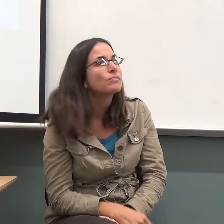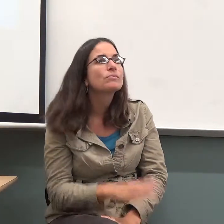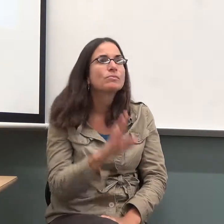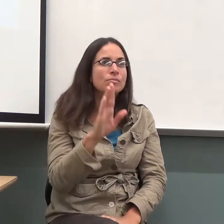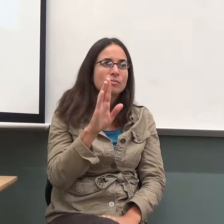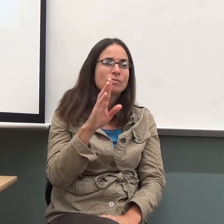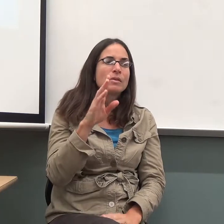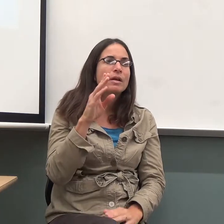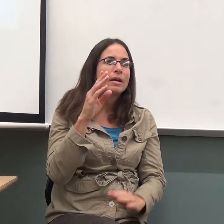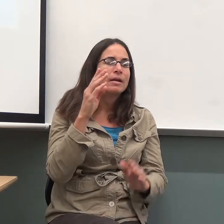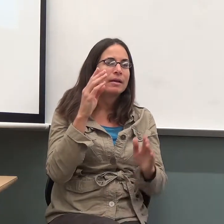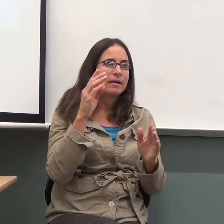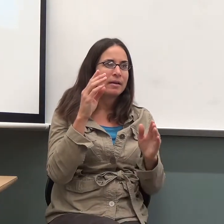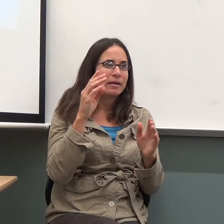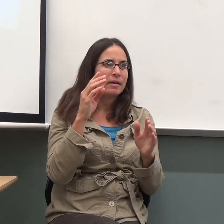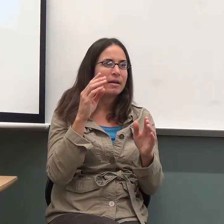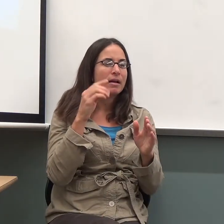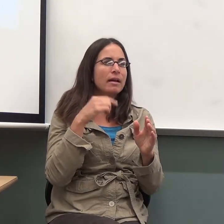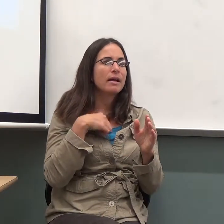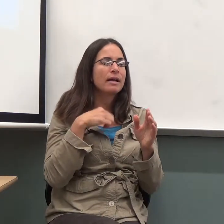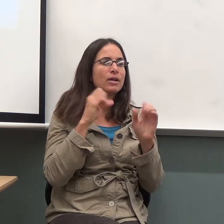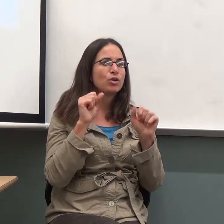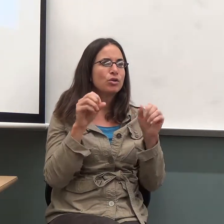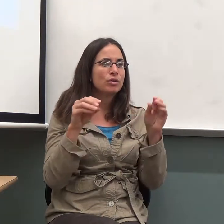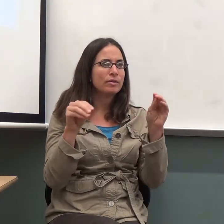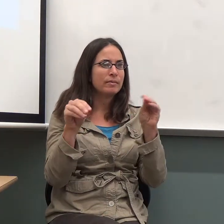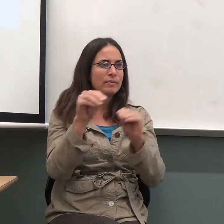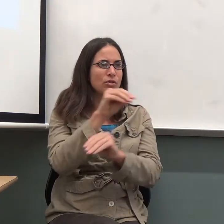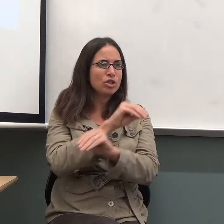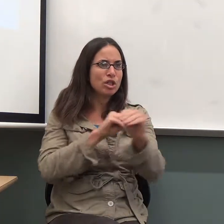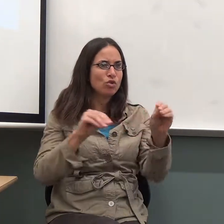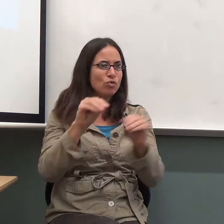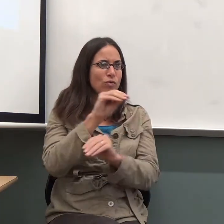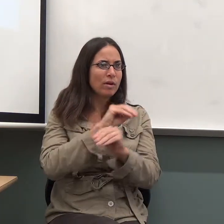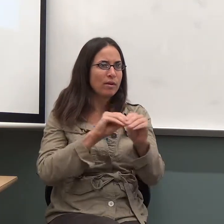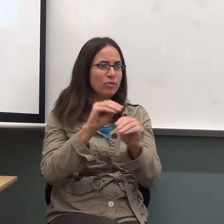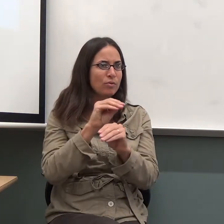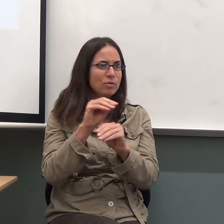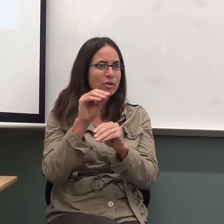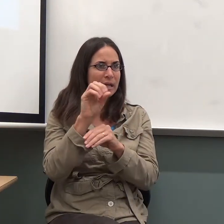to be the correct SVO, direct language, what is that? What is it going to look like?